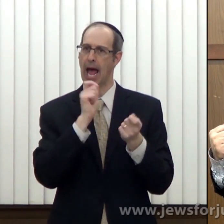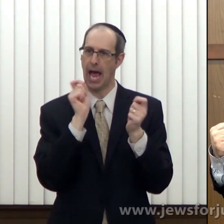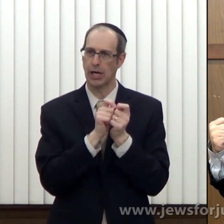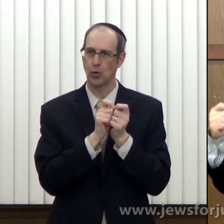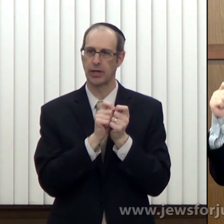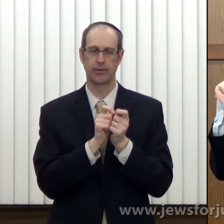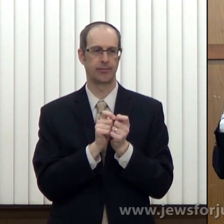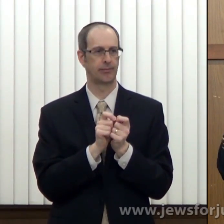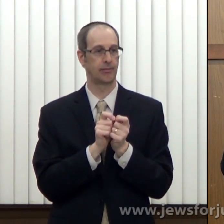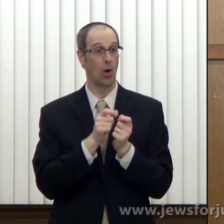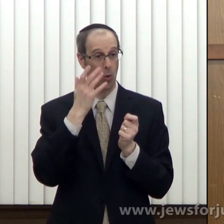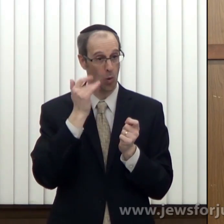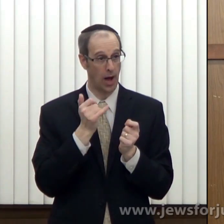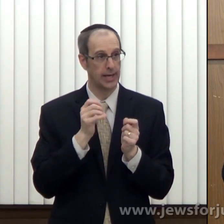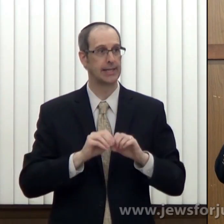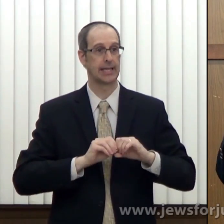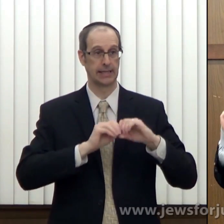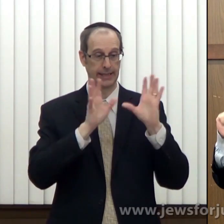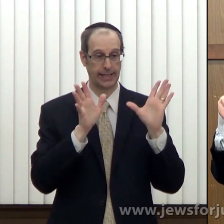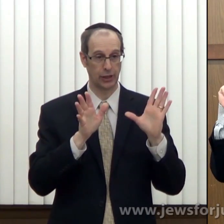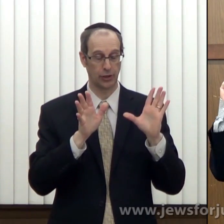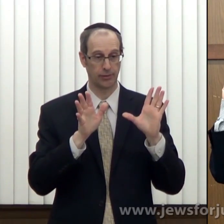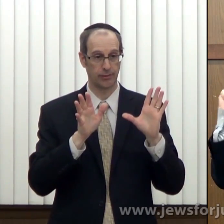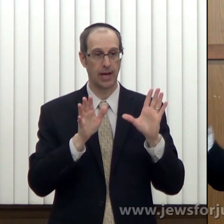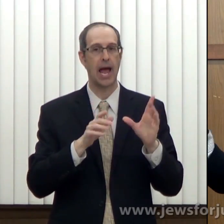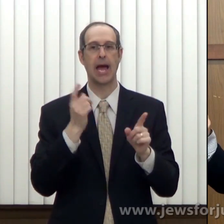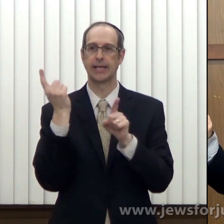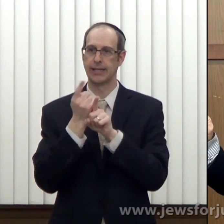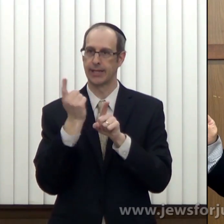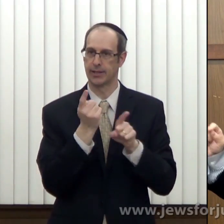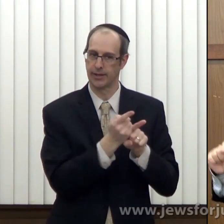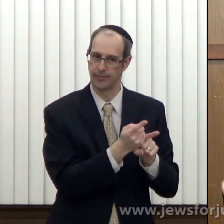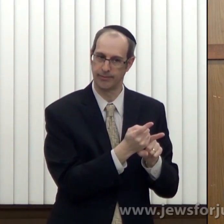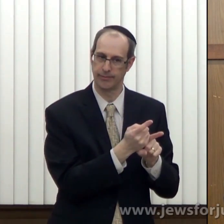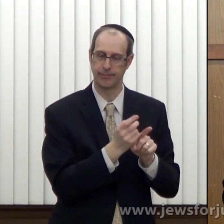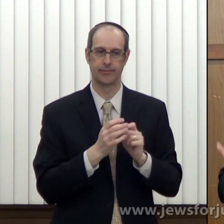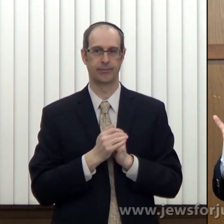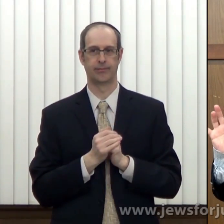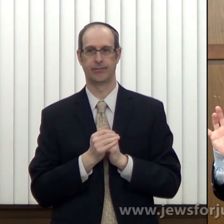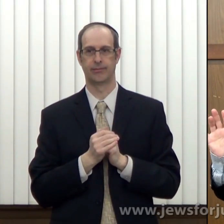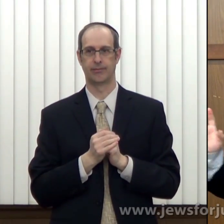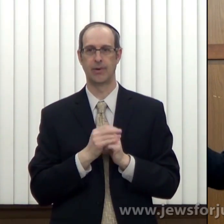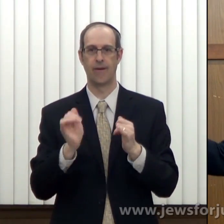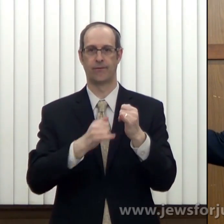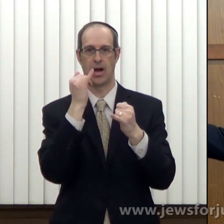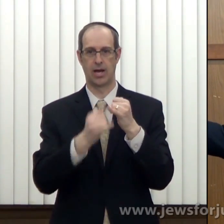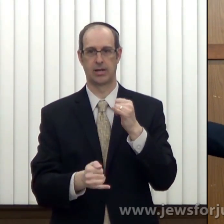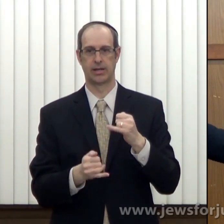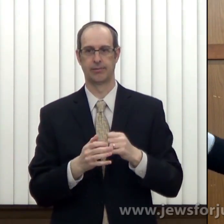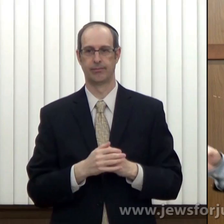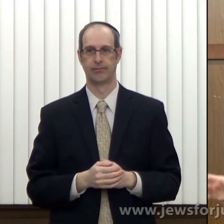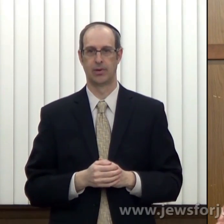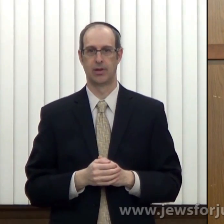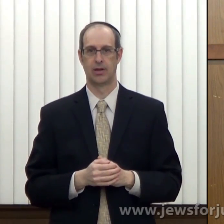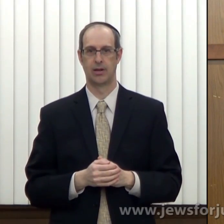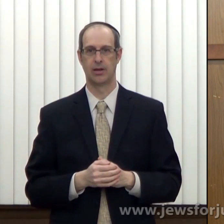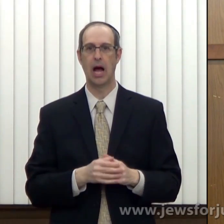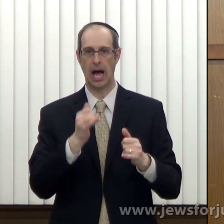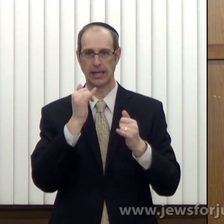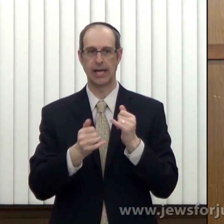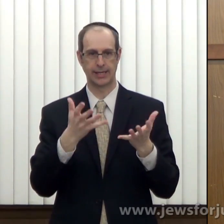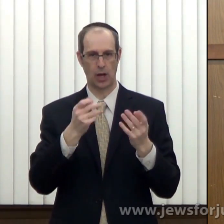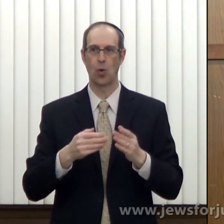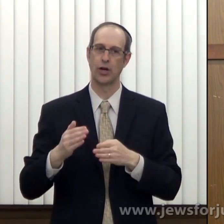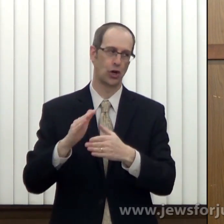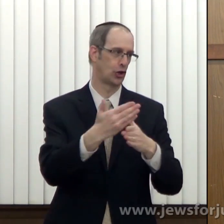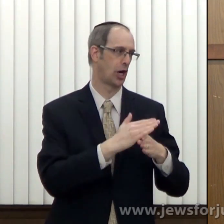accurate because it's clear and it is consistent. Finally, the last thing I want to